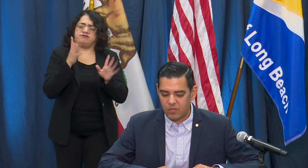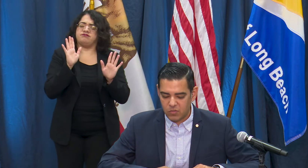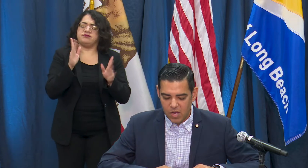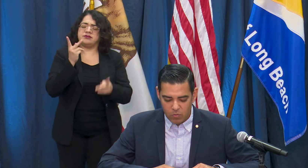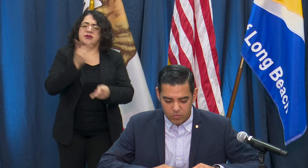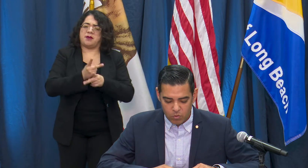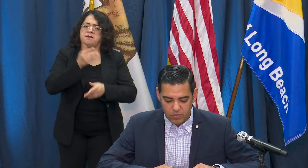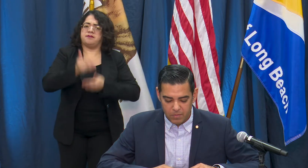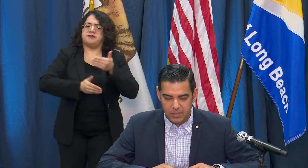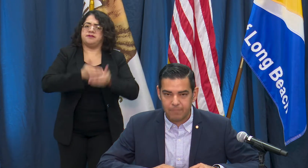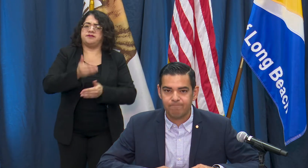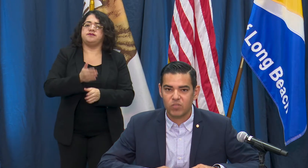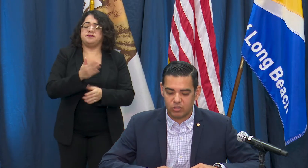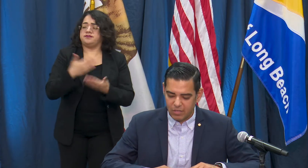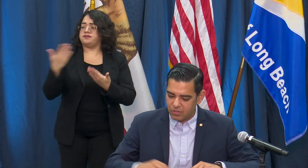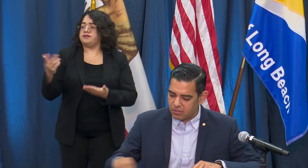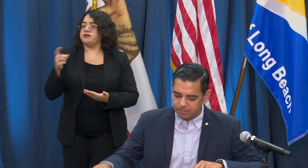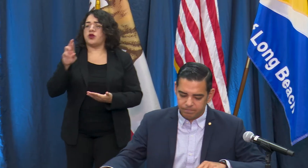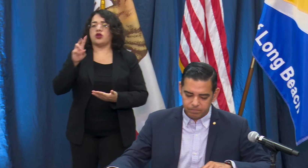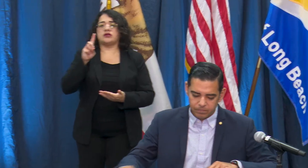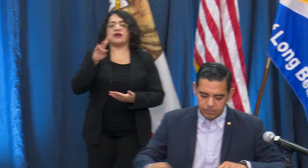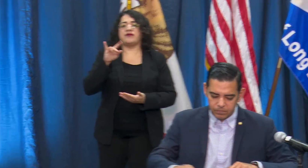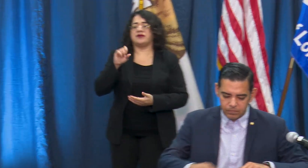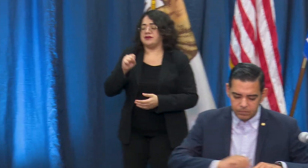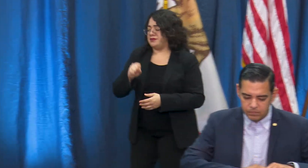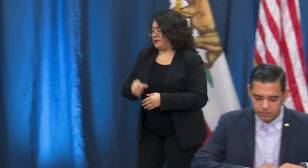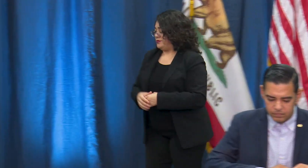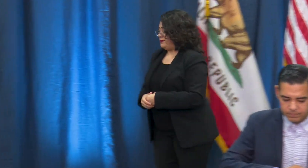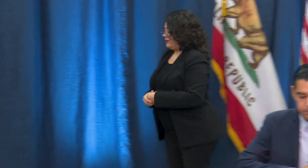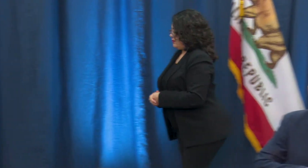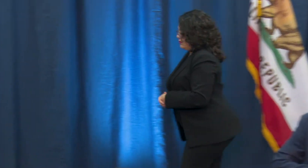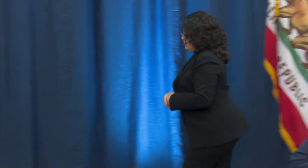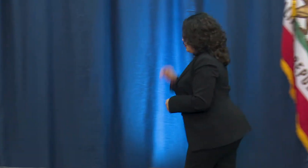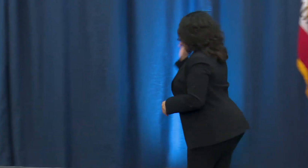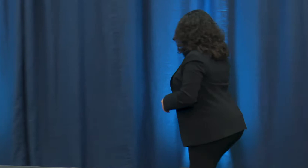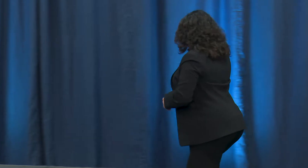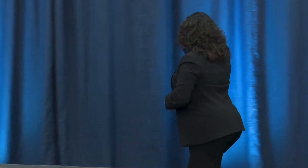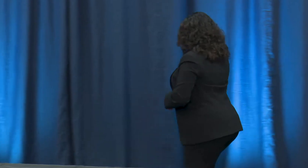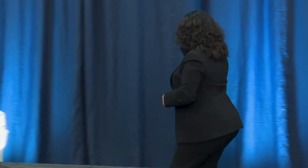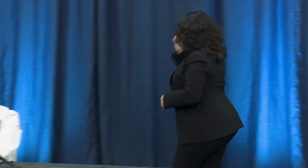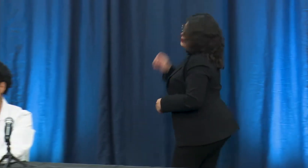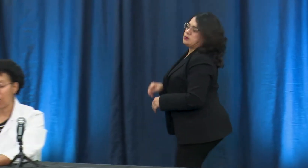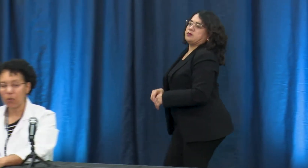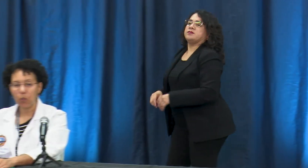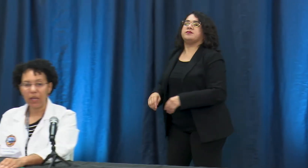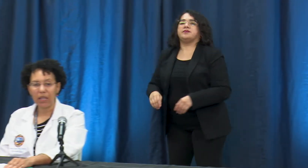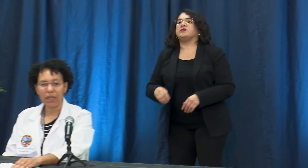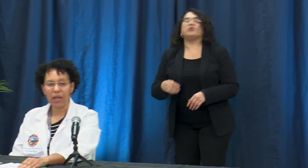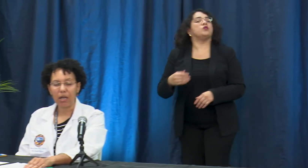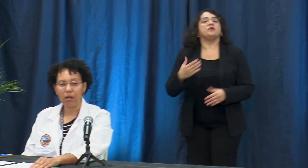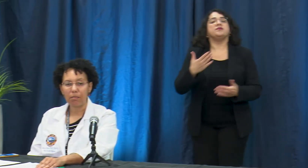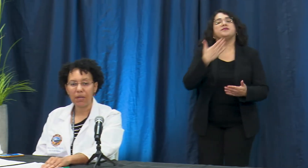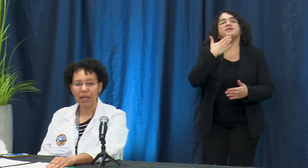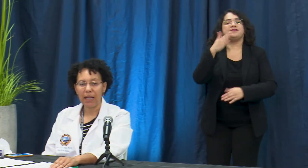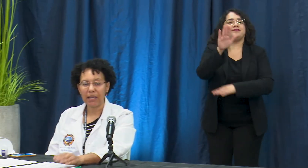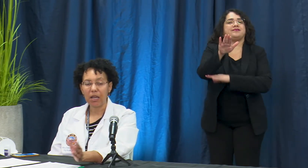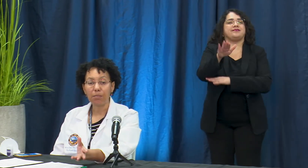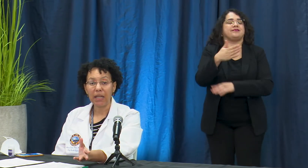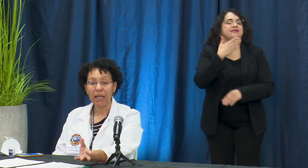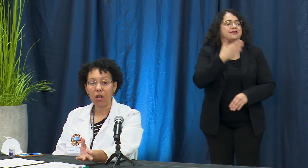Dr. Davis with more of an update. Dr. Davis. Thank you, Mayor. Good afternoon. I want to start with